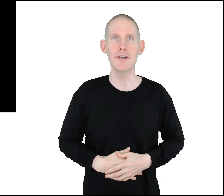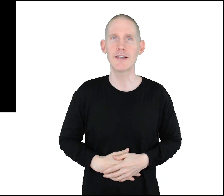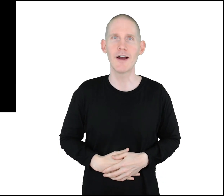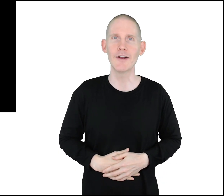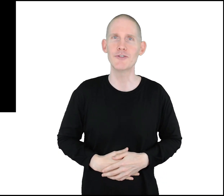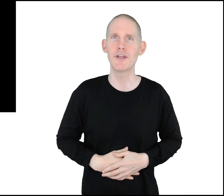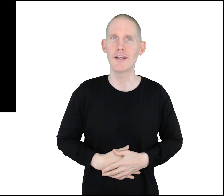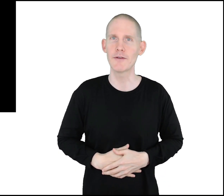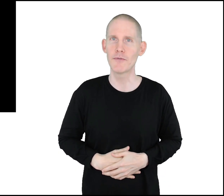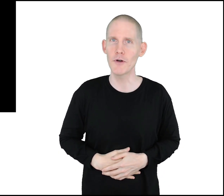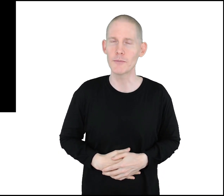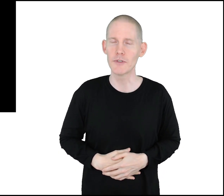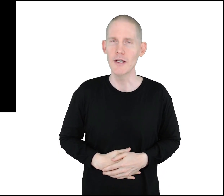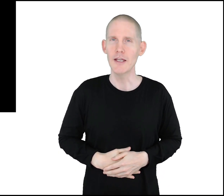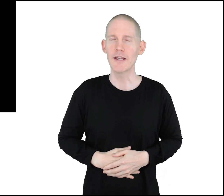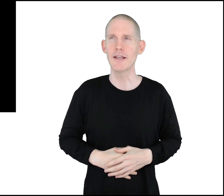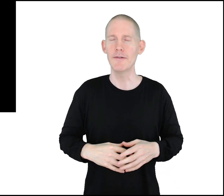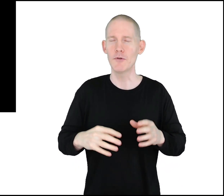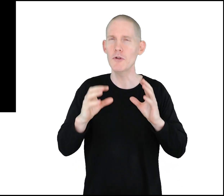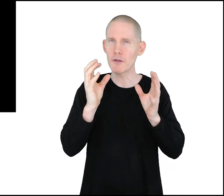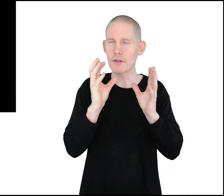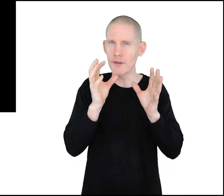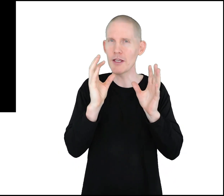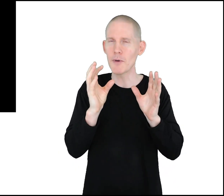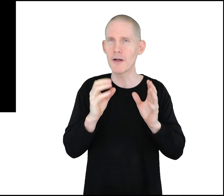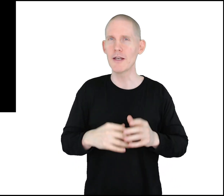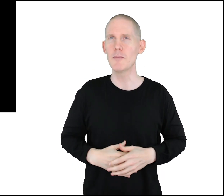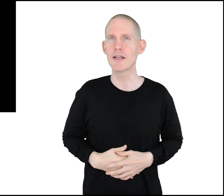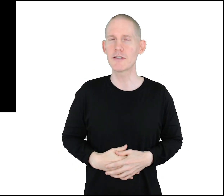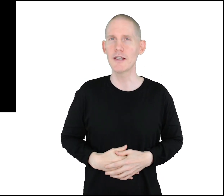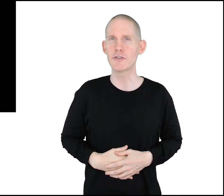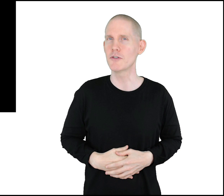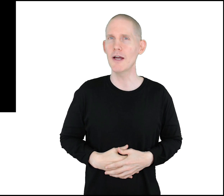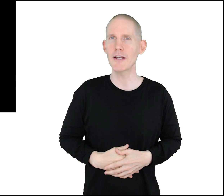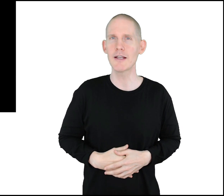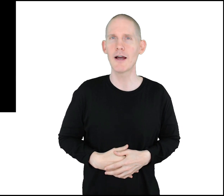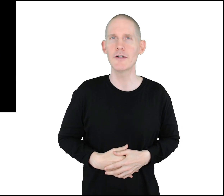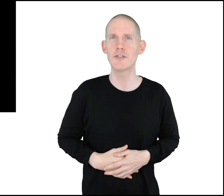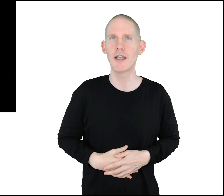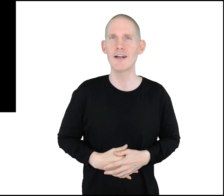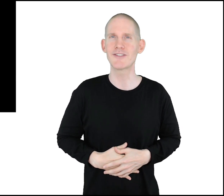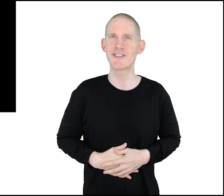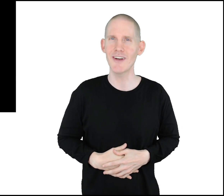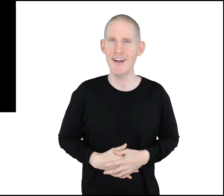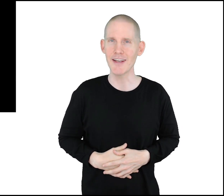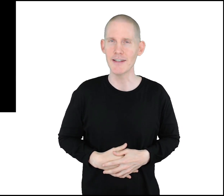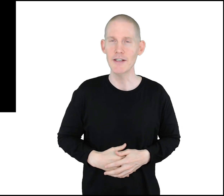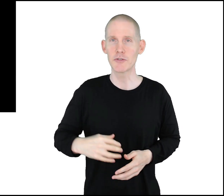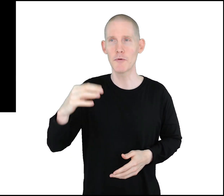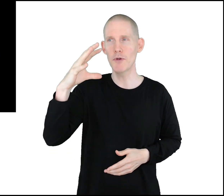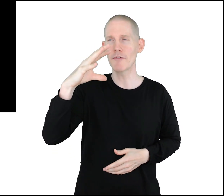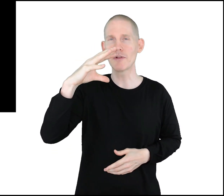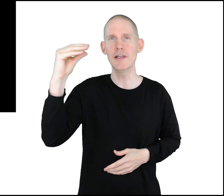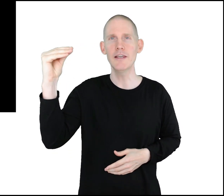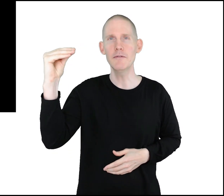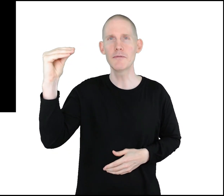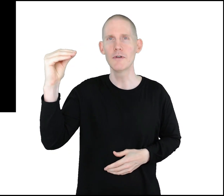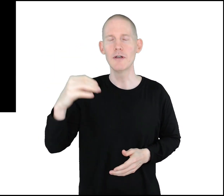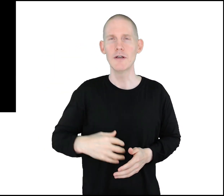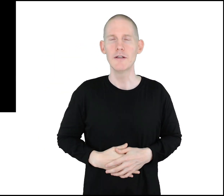to conjugate the verbs. If you think about it, it makes sense. You're not going to conjugate a sign. So if you have leave,